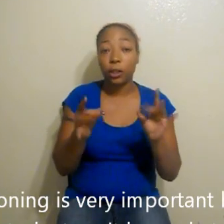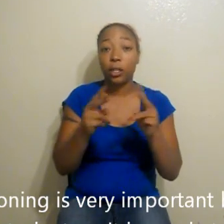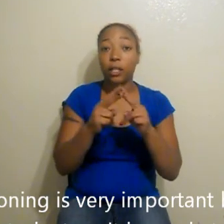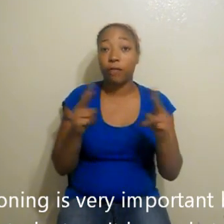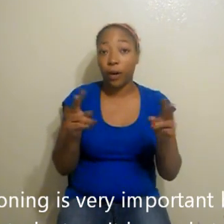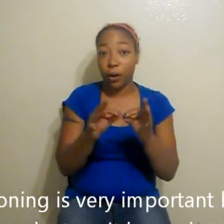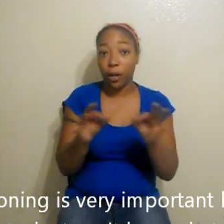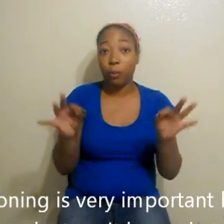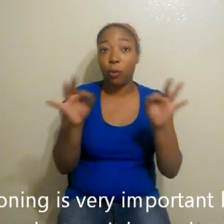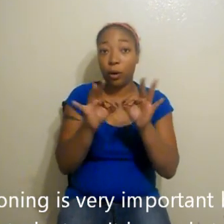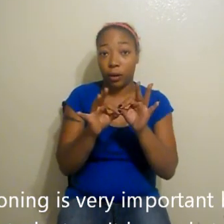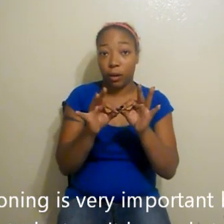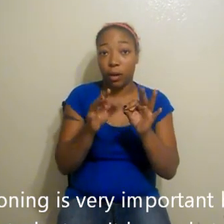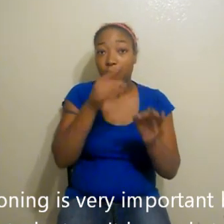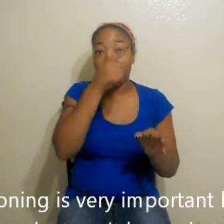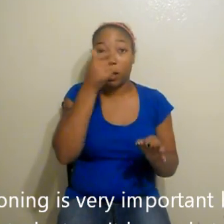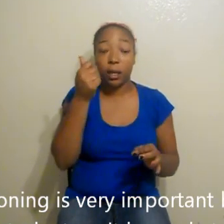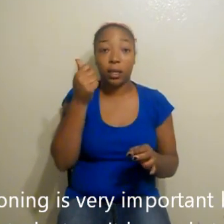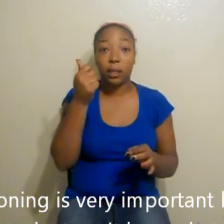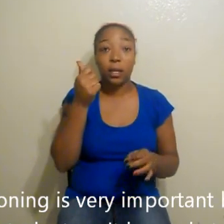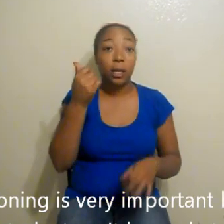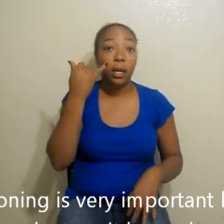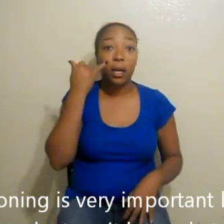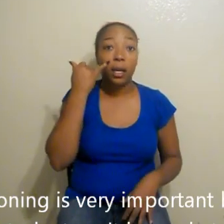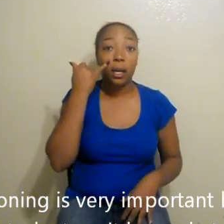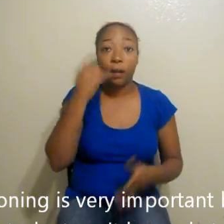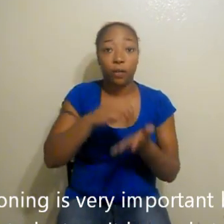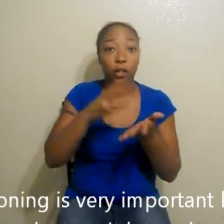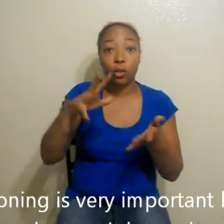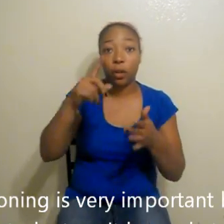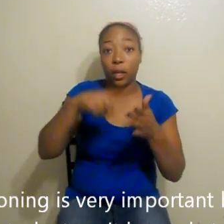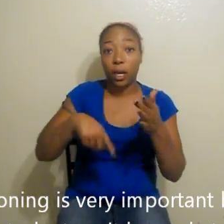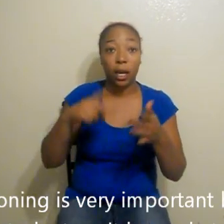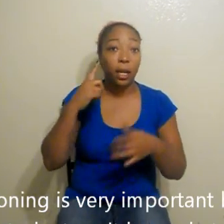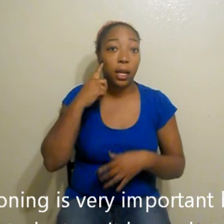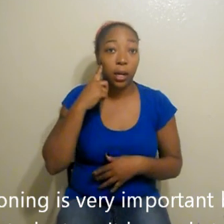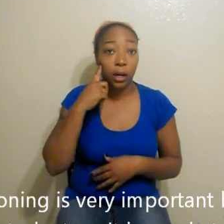Captioning is very important because if the student can't hear